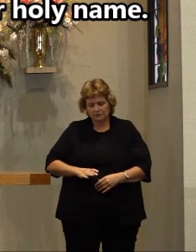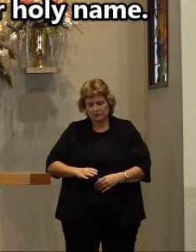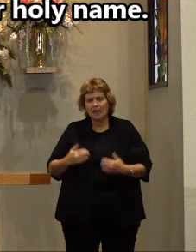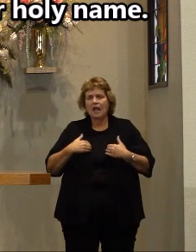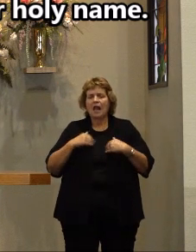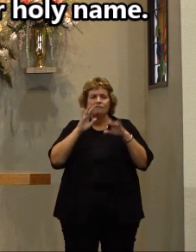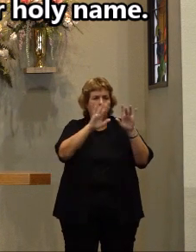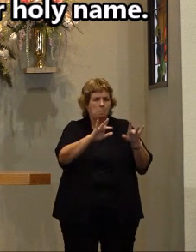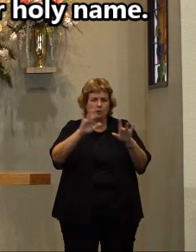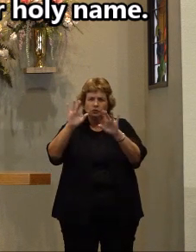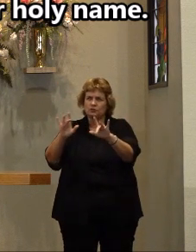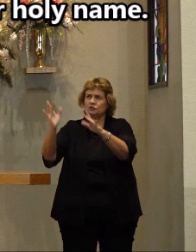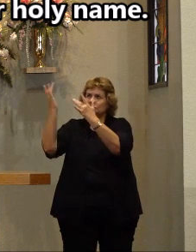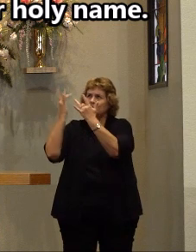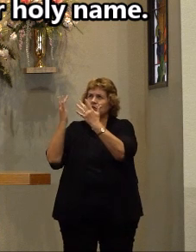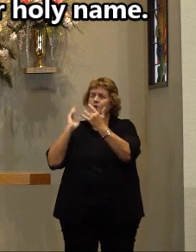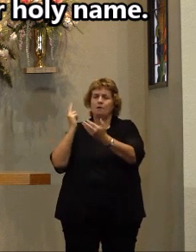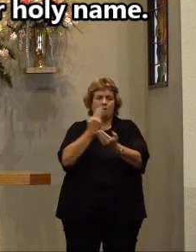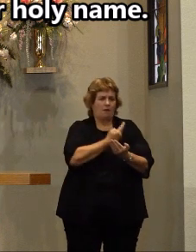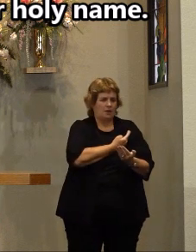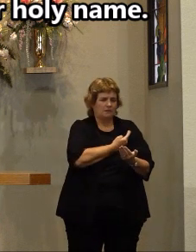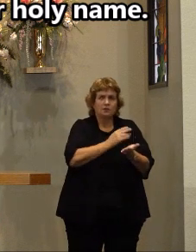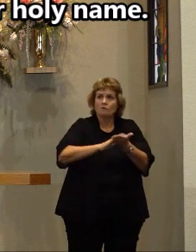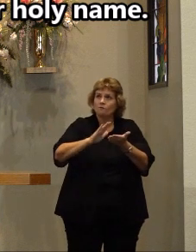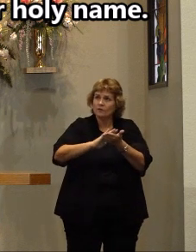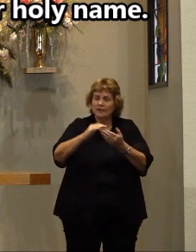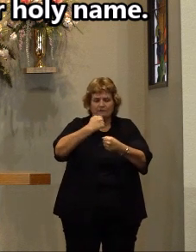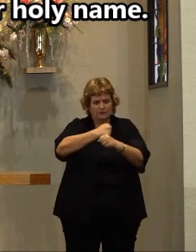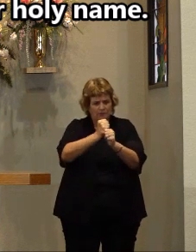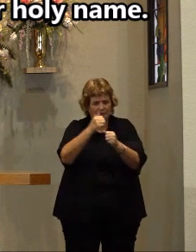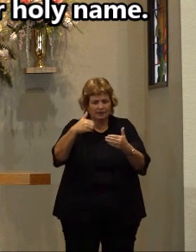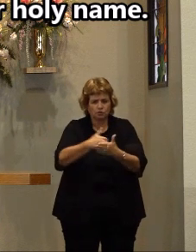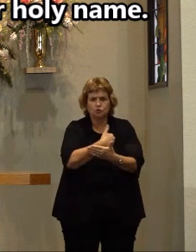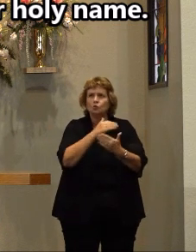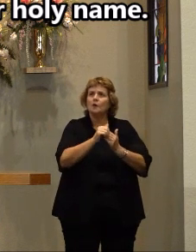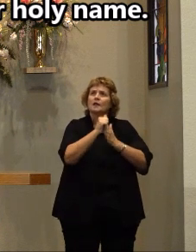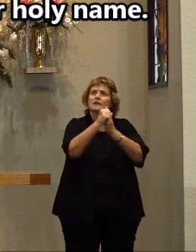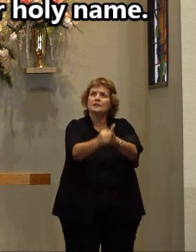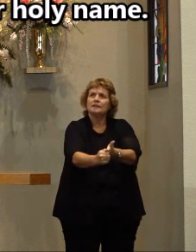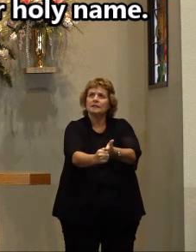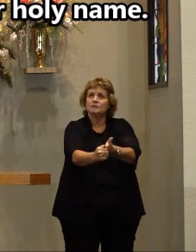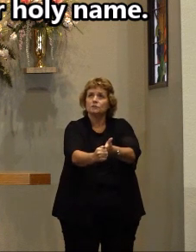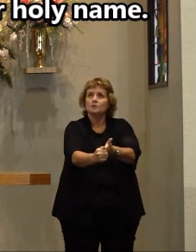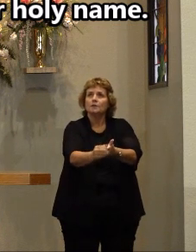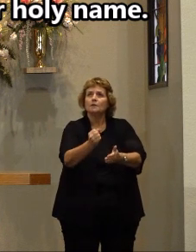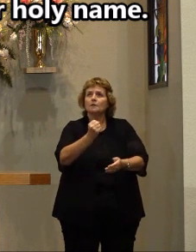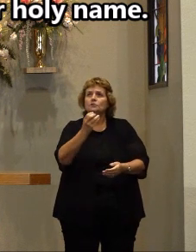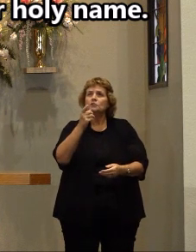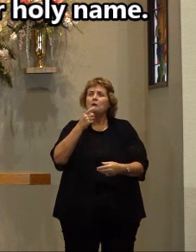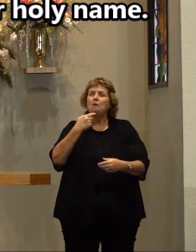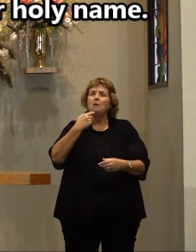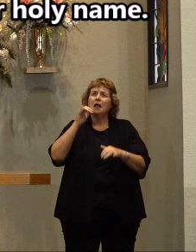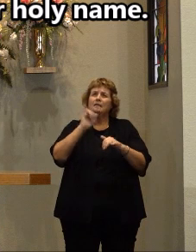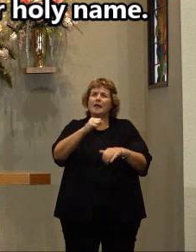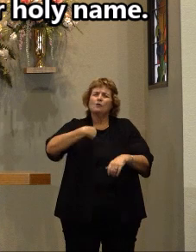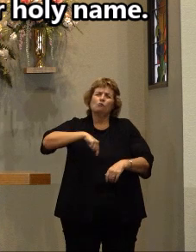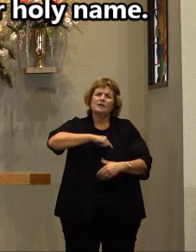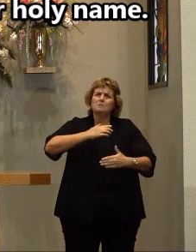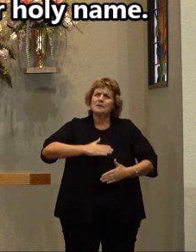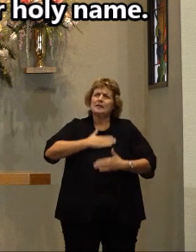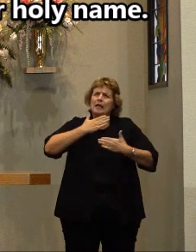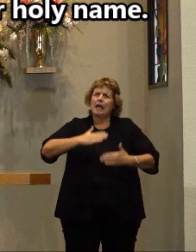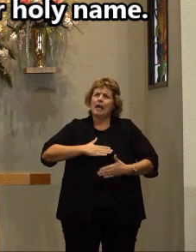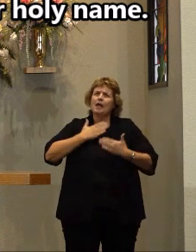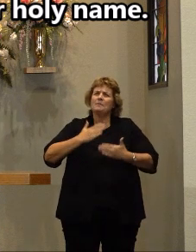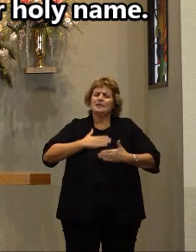mercy on us. Forgive us, renew us, and lead us, so that we may delight in your will and